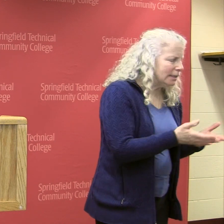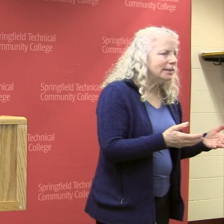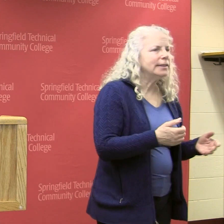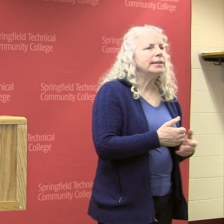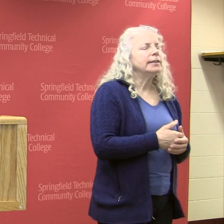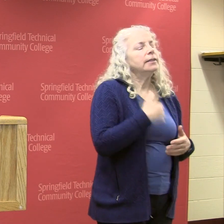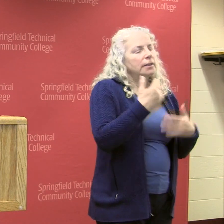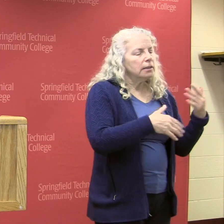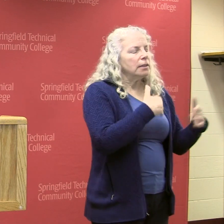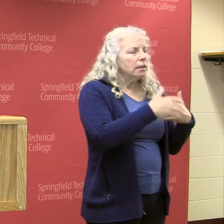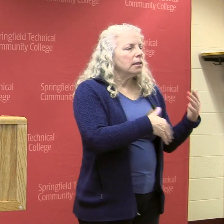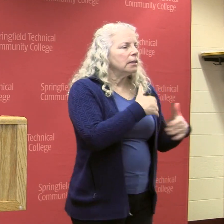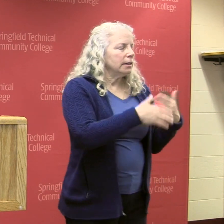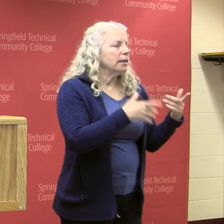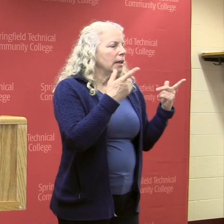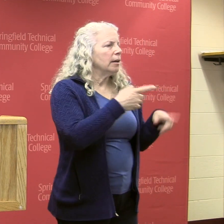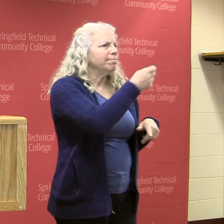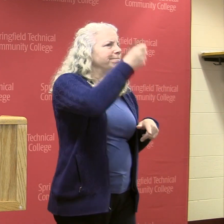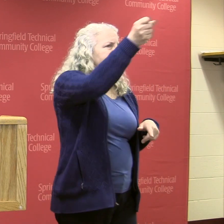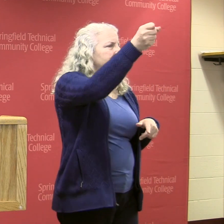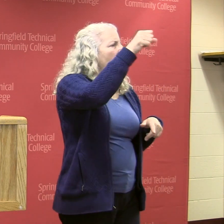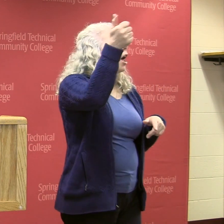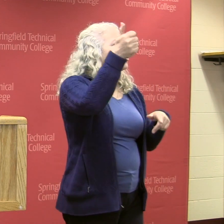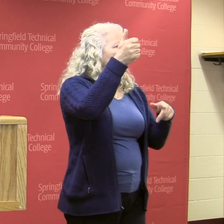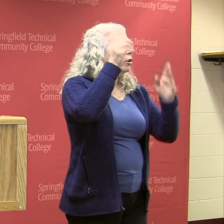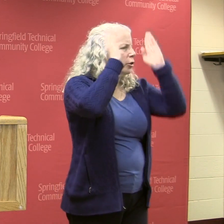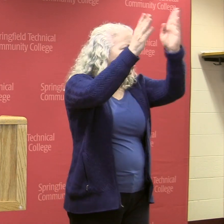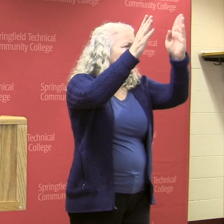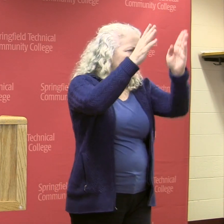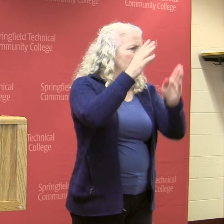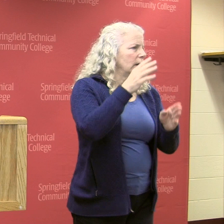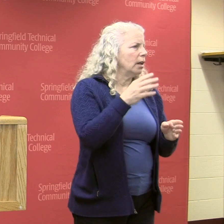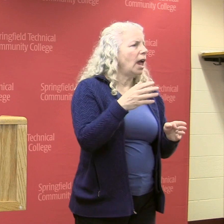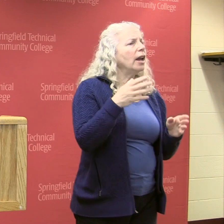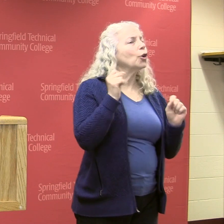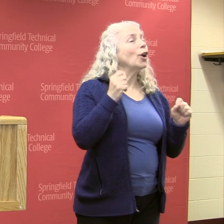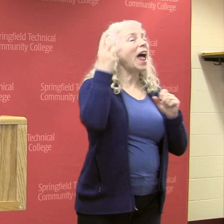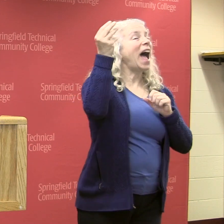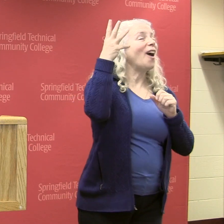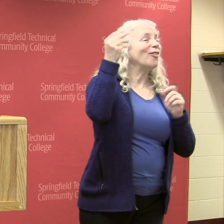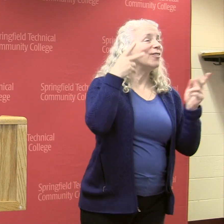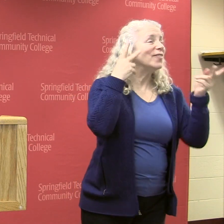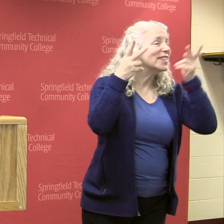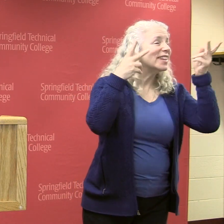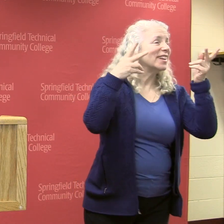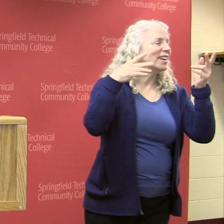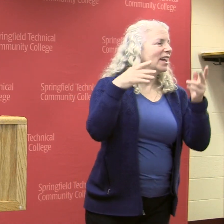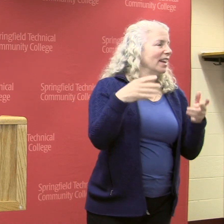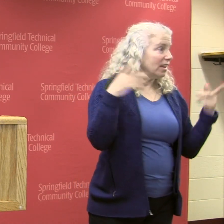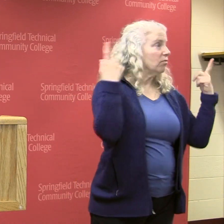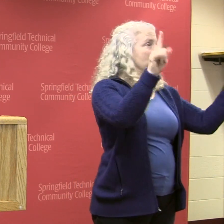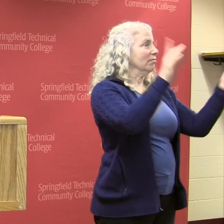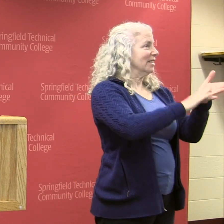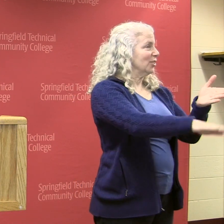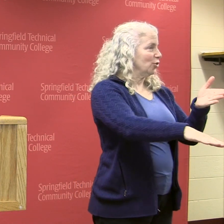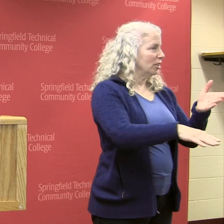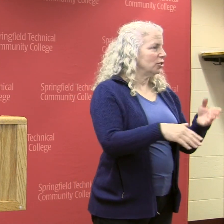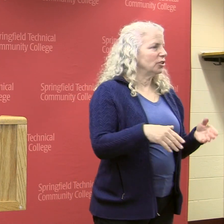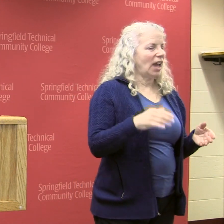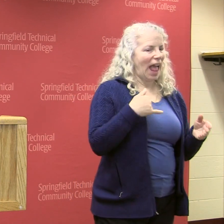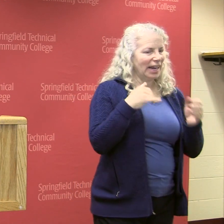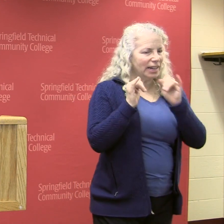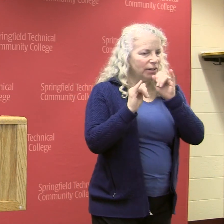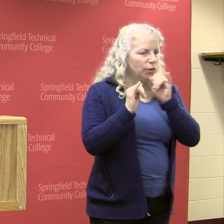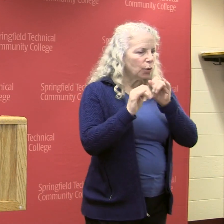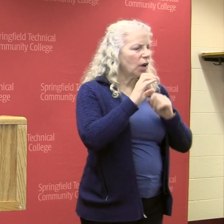As time passed, they placed me in another unit. We were able to get out more. Pretty soon I was out the door. I had an interview at